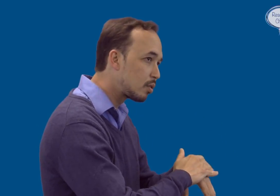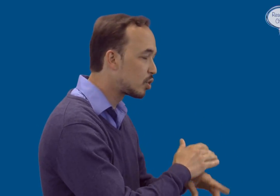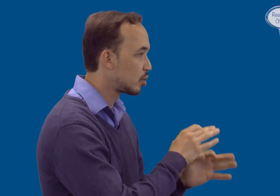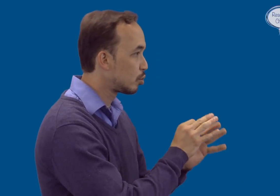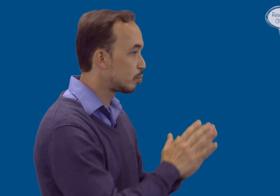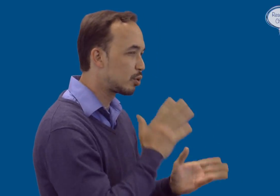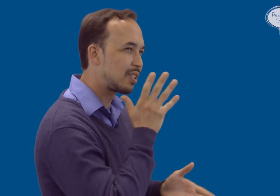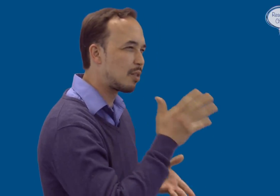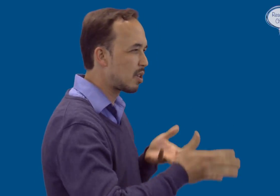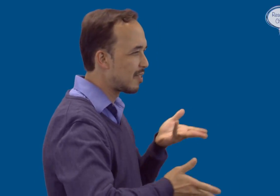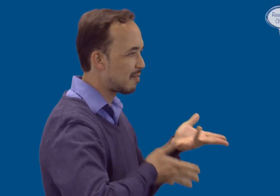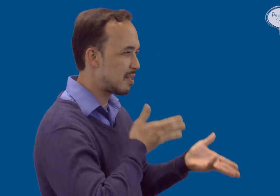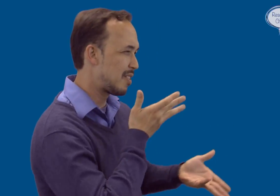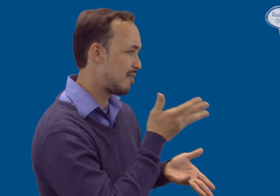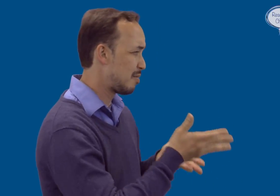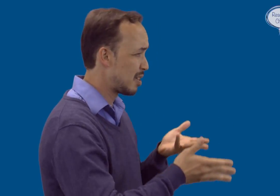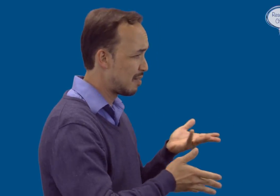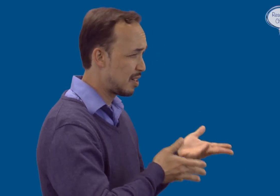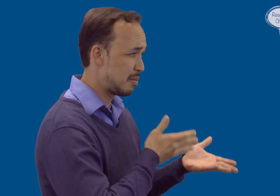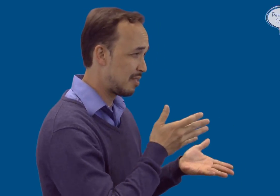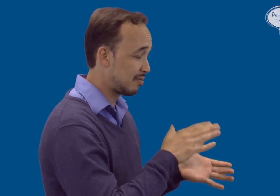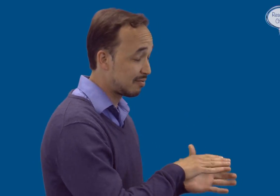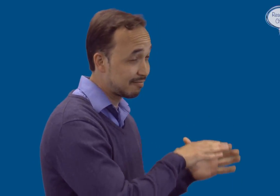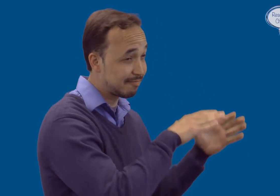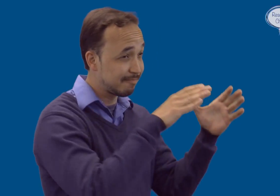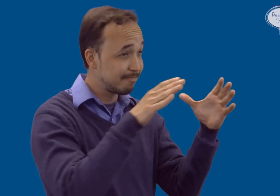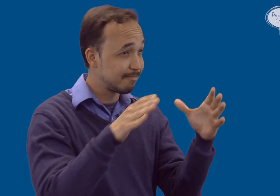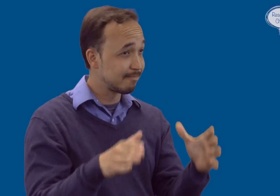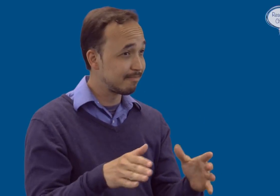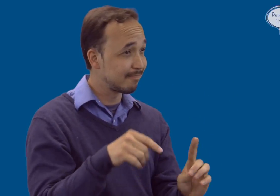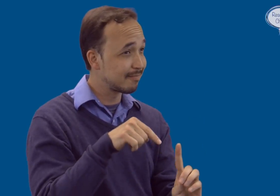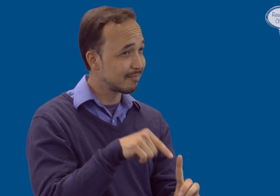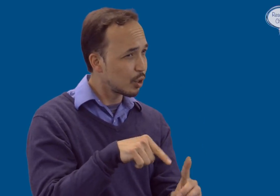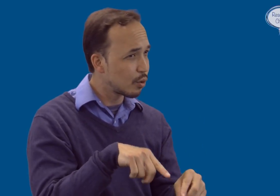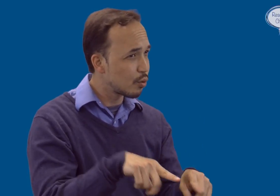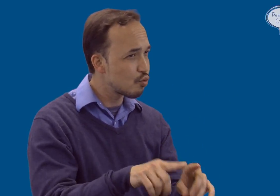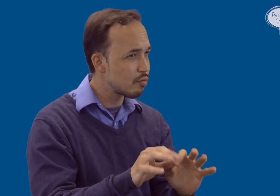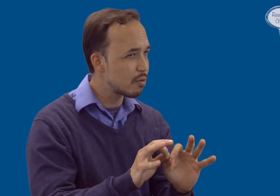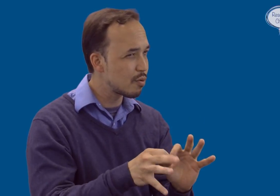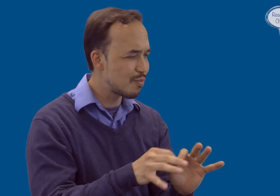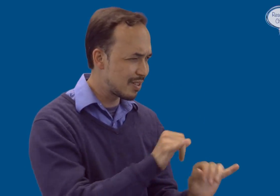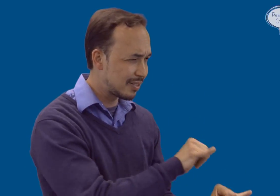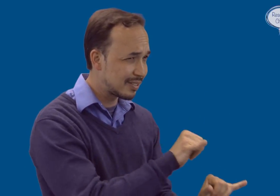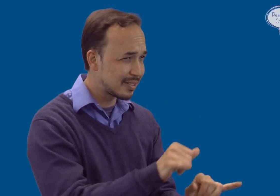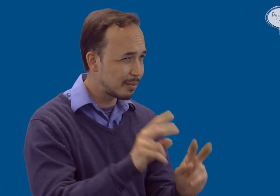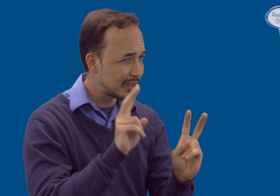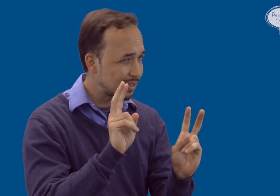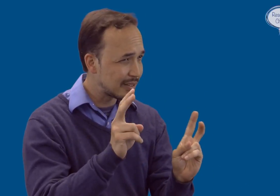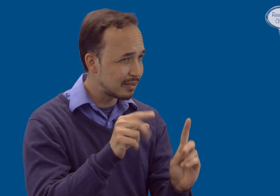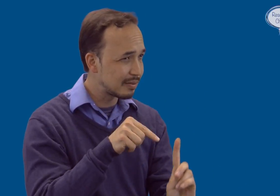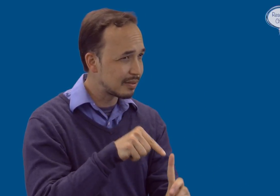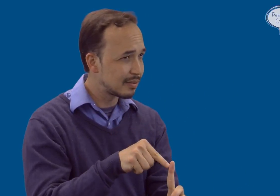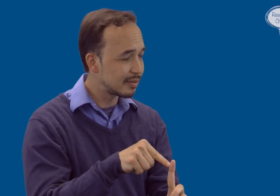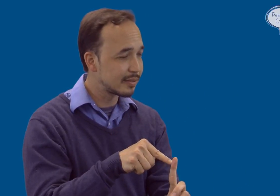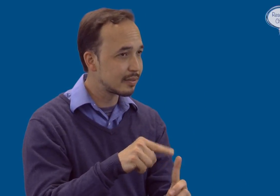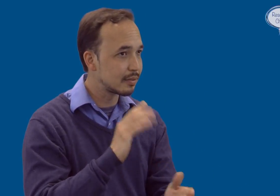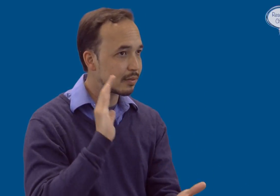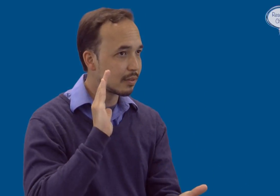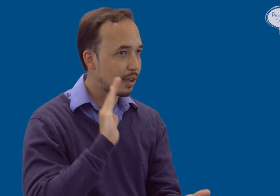conversation, interpreters gesture normally. However, while interpreting the same